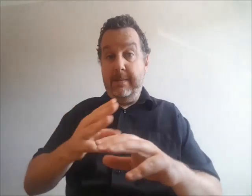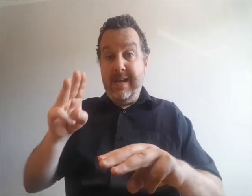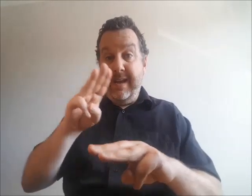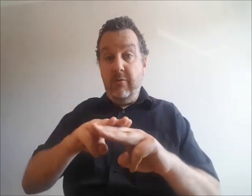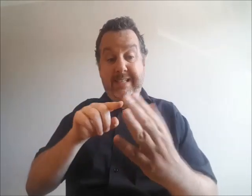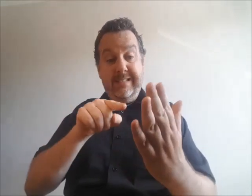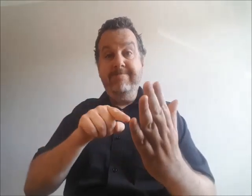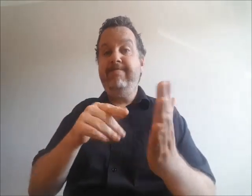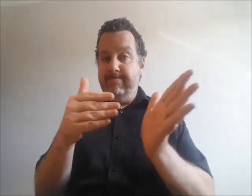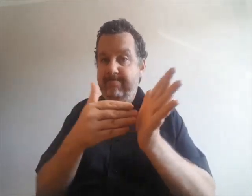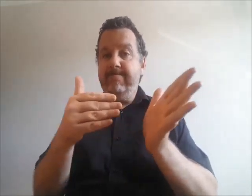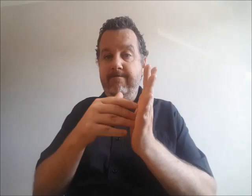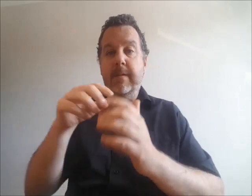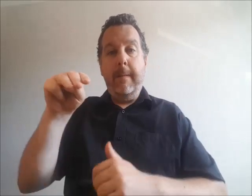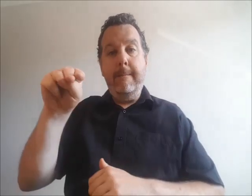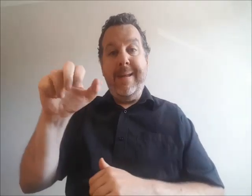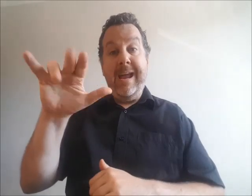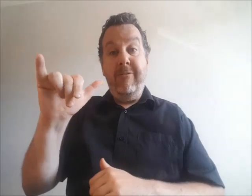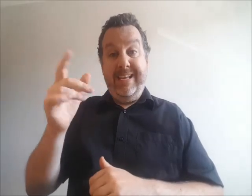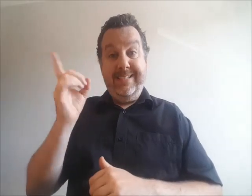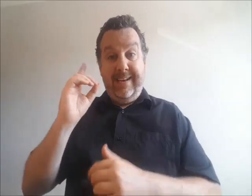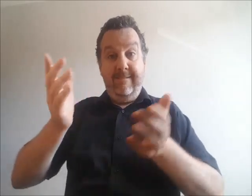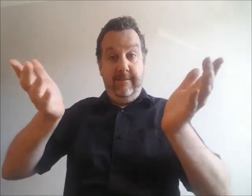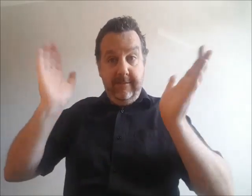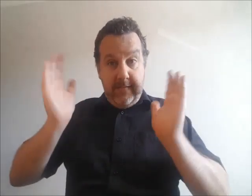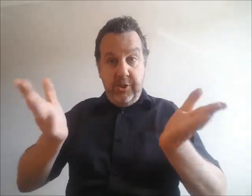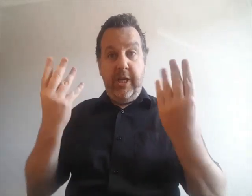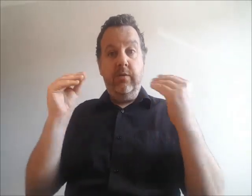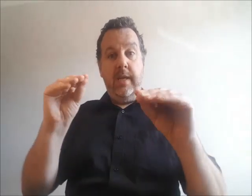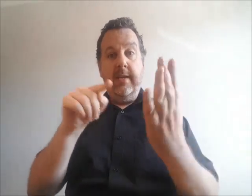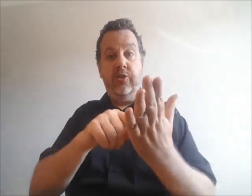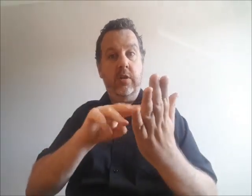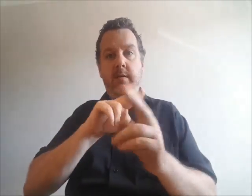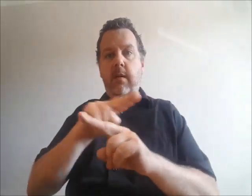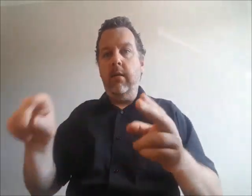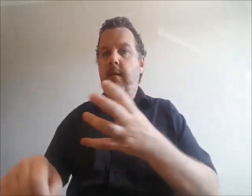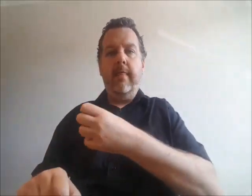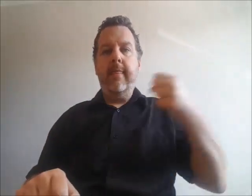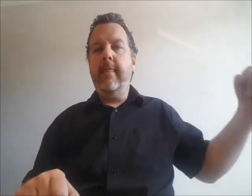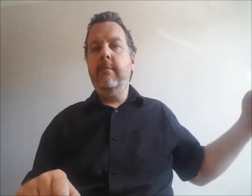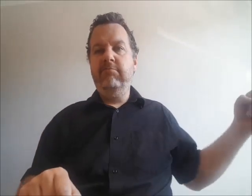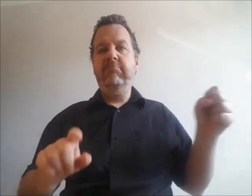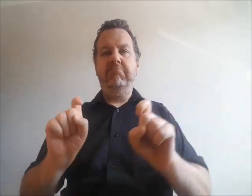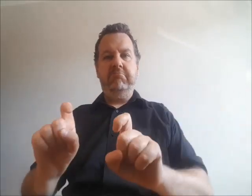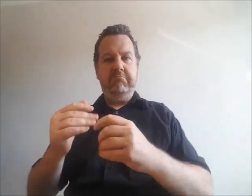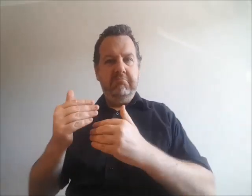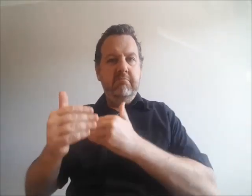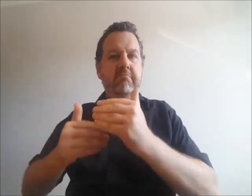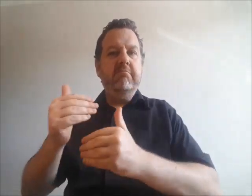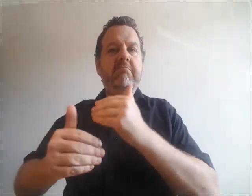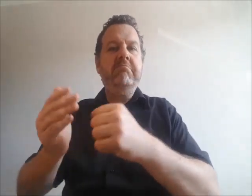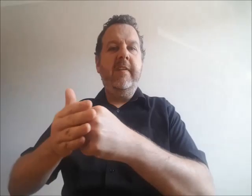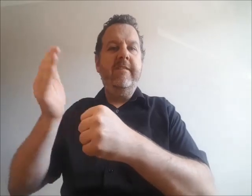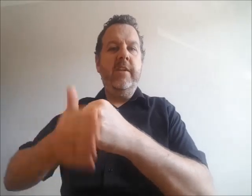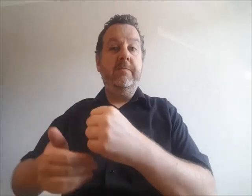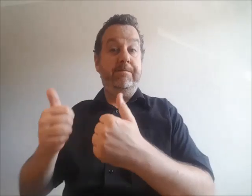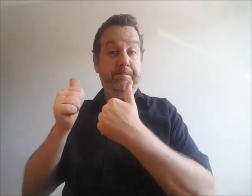the pupils, it appears that Mary did complete her education and that she wasn't withdrawn. She was allowed to stay in Cabra until her education